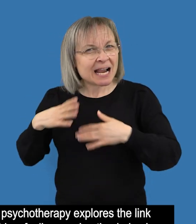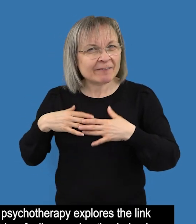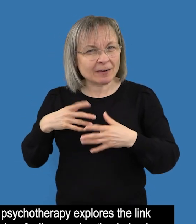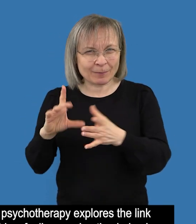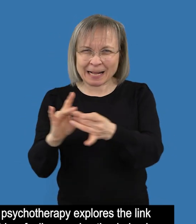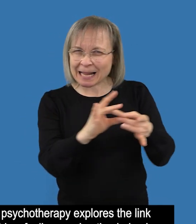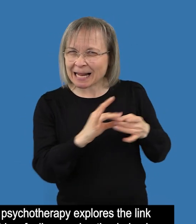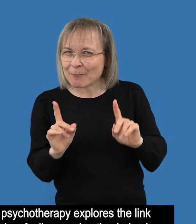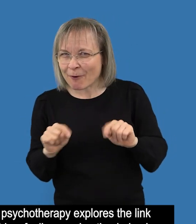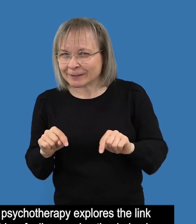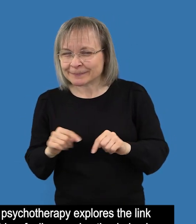behaviors.